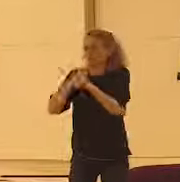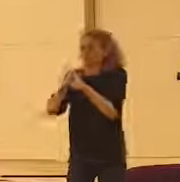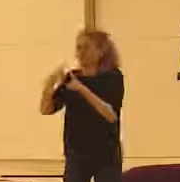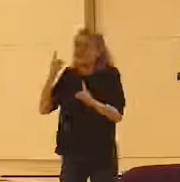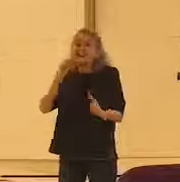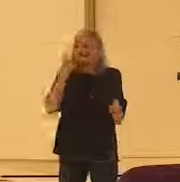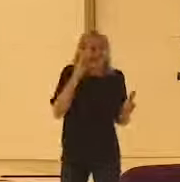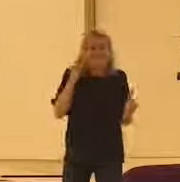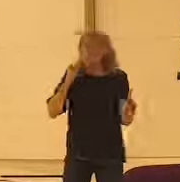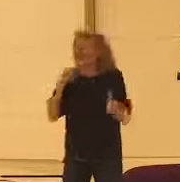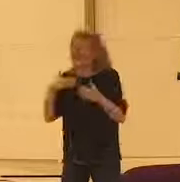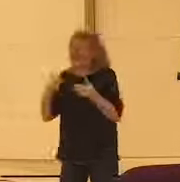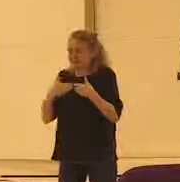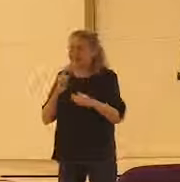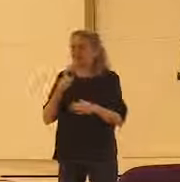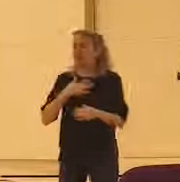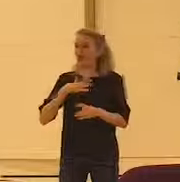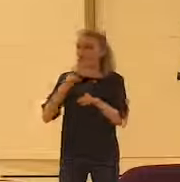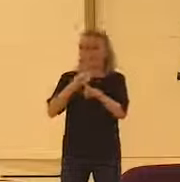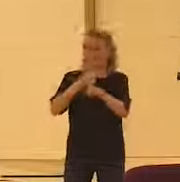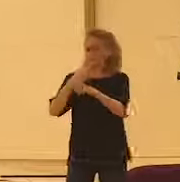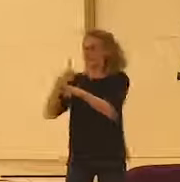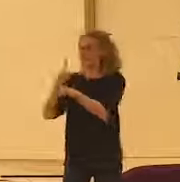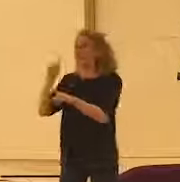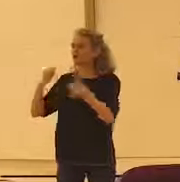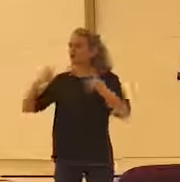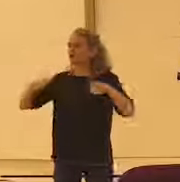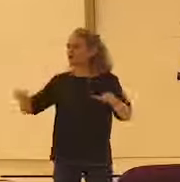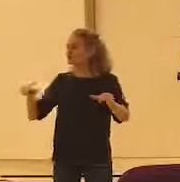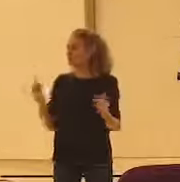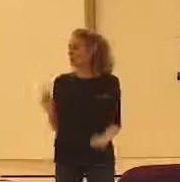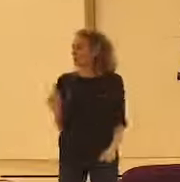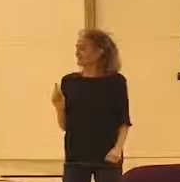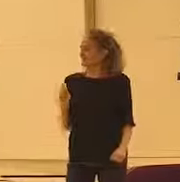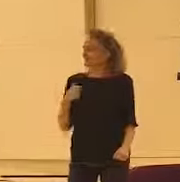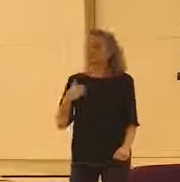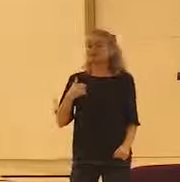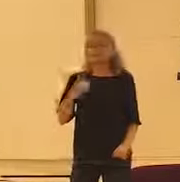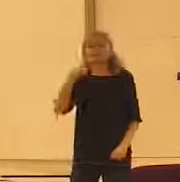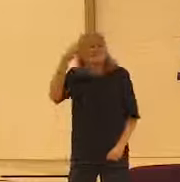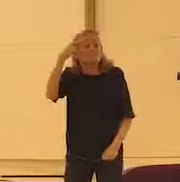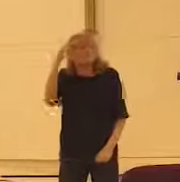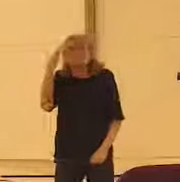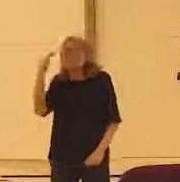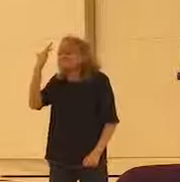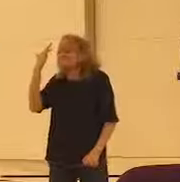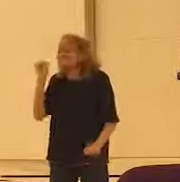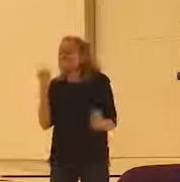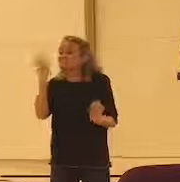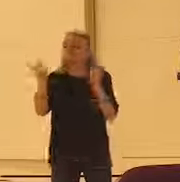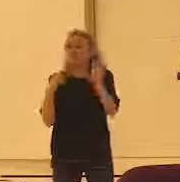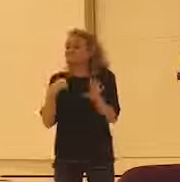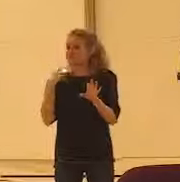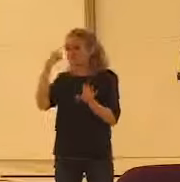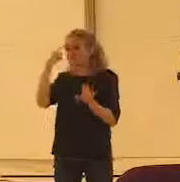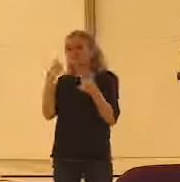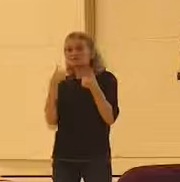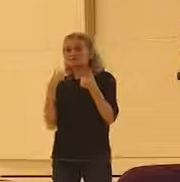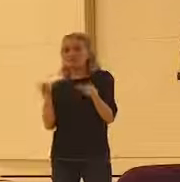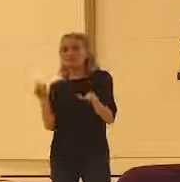to talk, hearing deaf people doesn't matter, people like to talk, but what's the solution? We have to think about things,